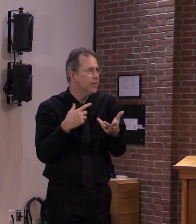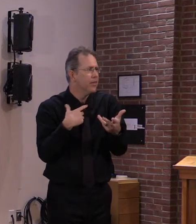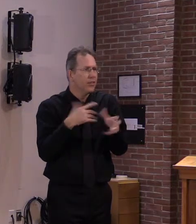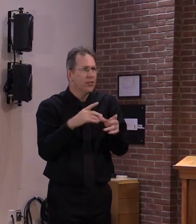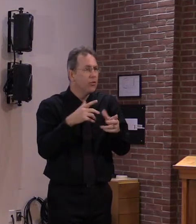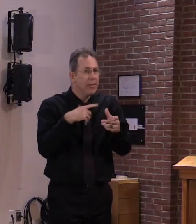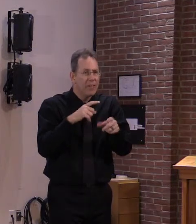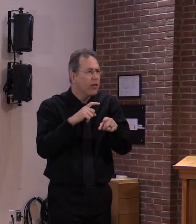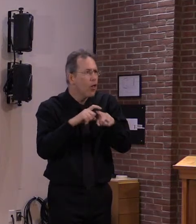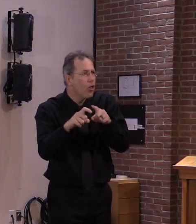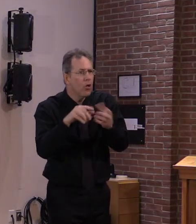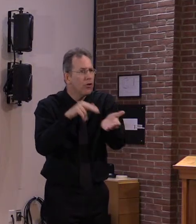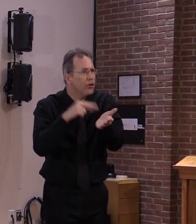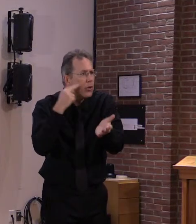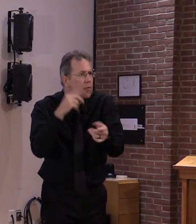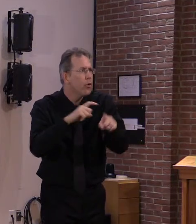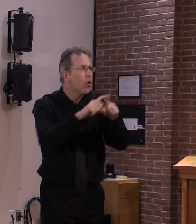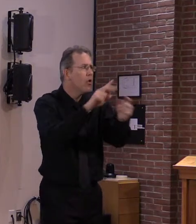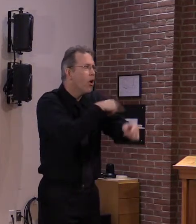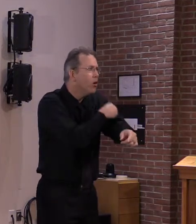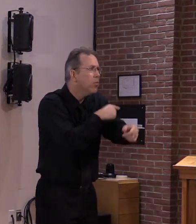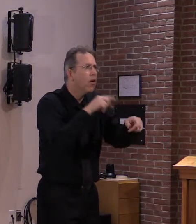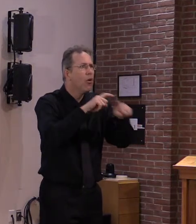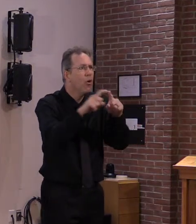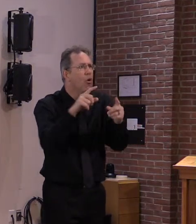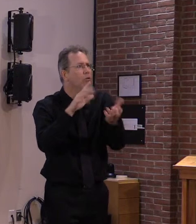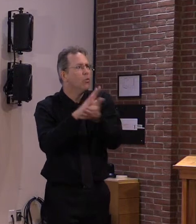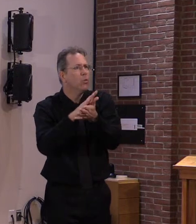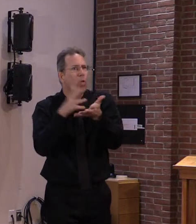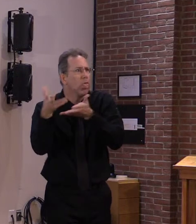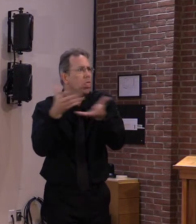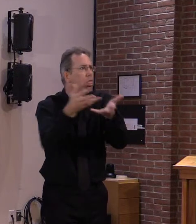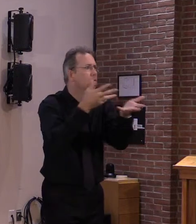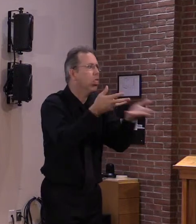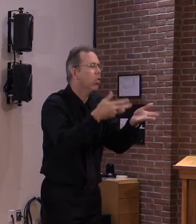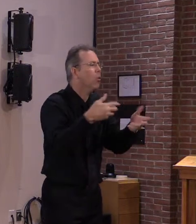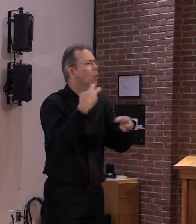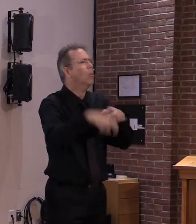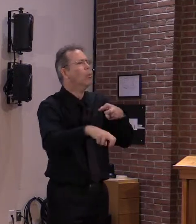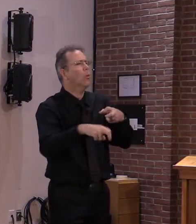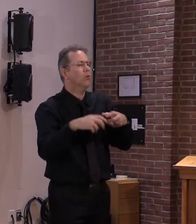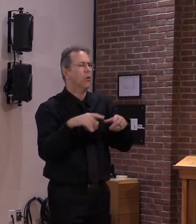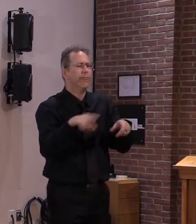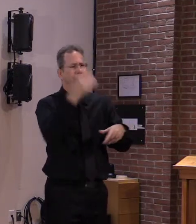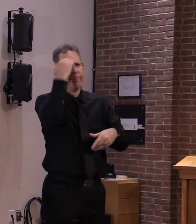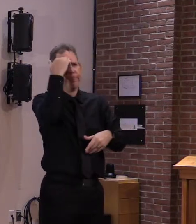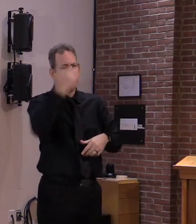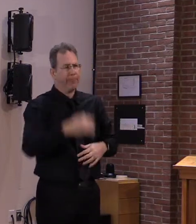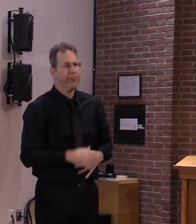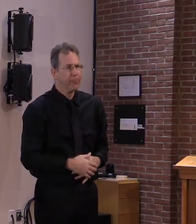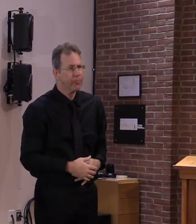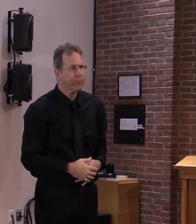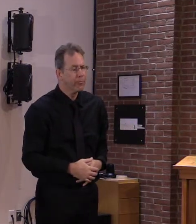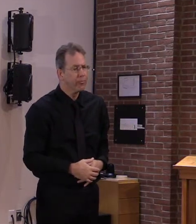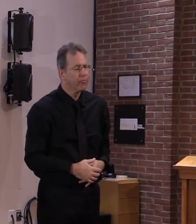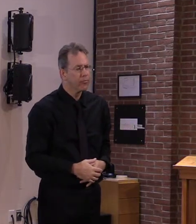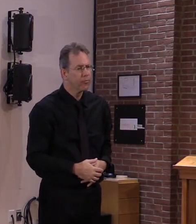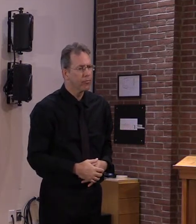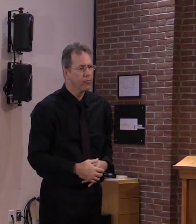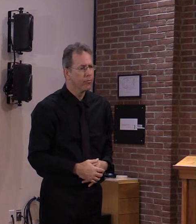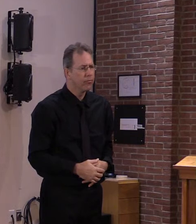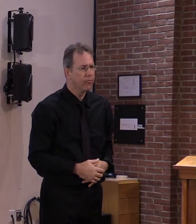even as there's a surge in the country and in the region and even in the state to some degree, we're not just learning about the